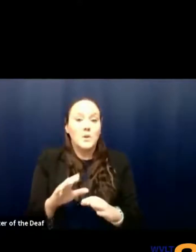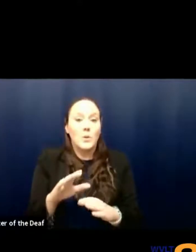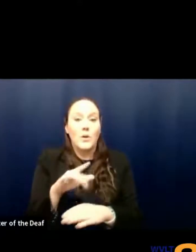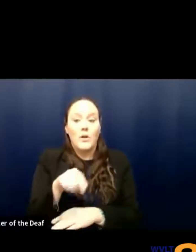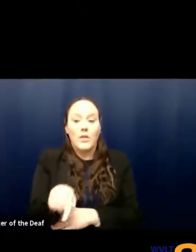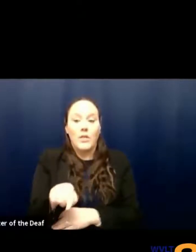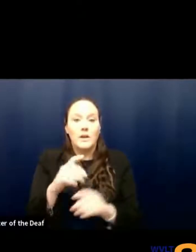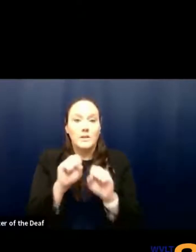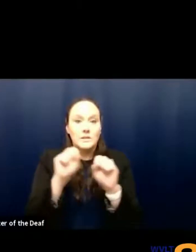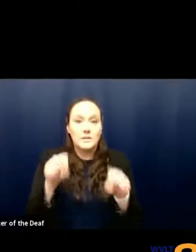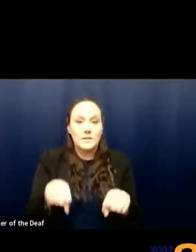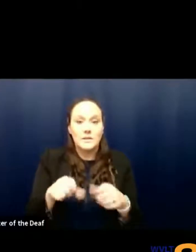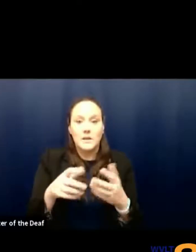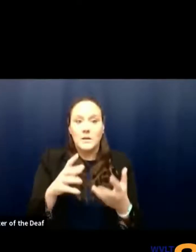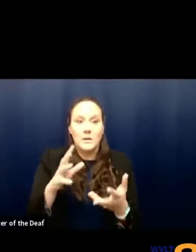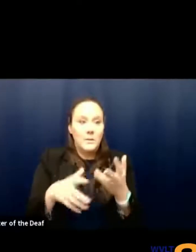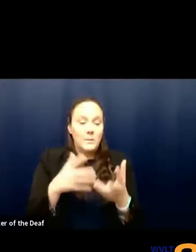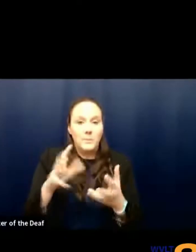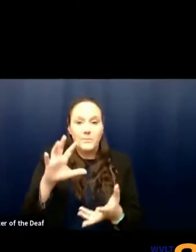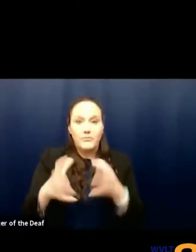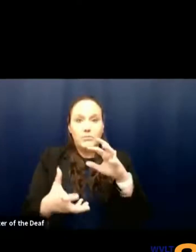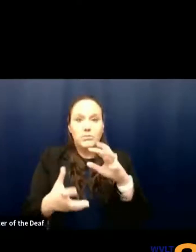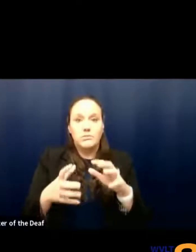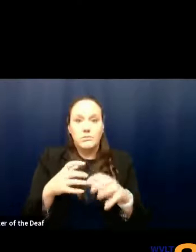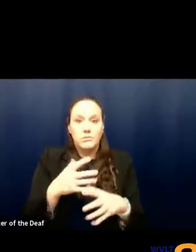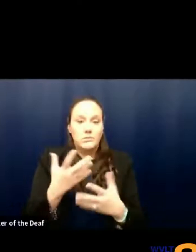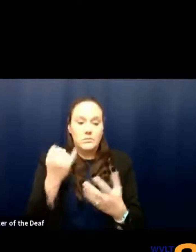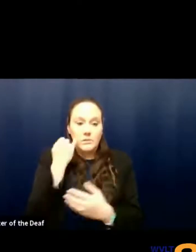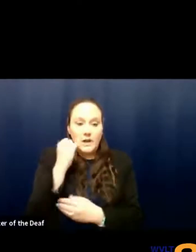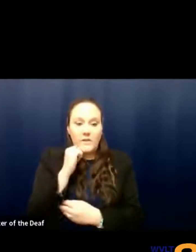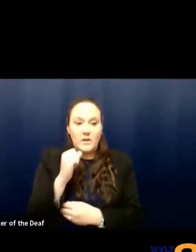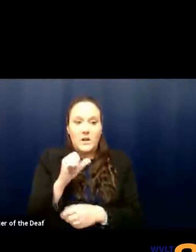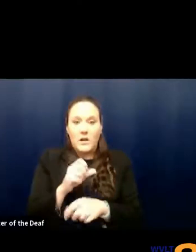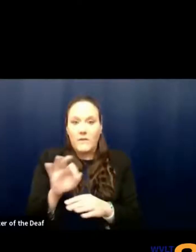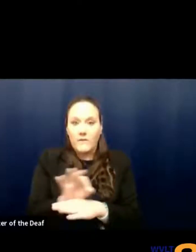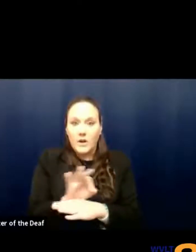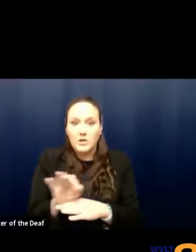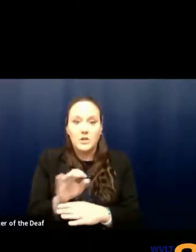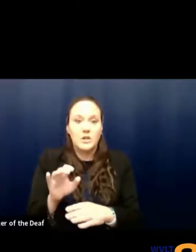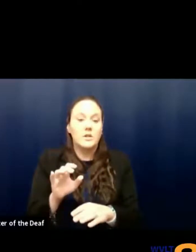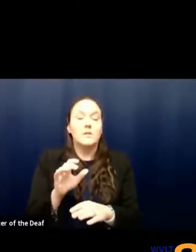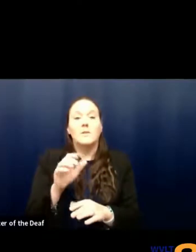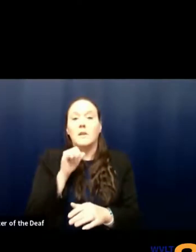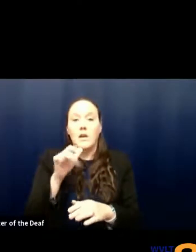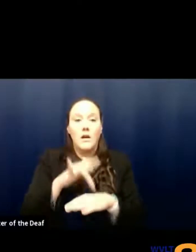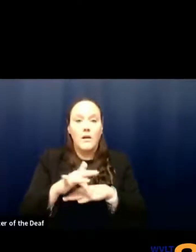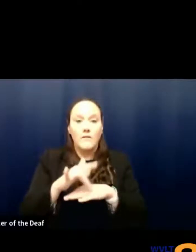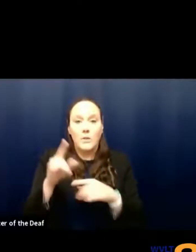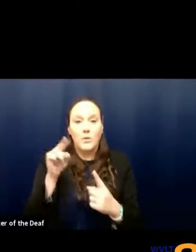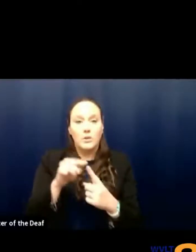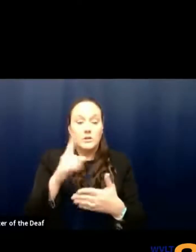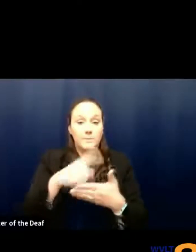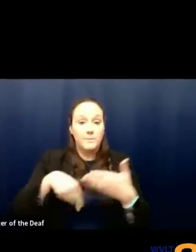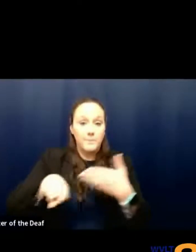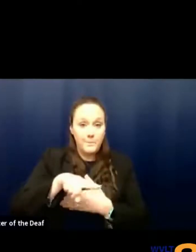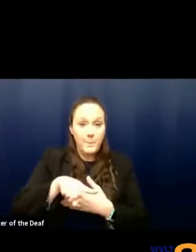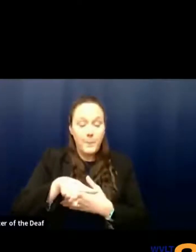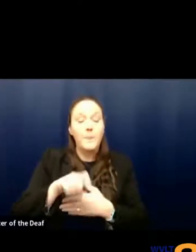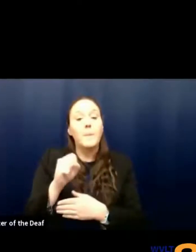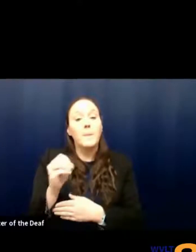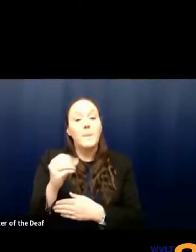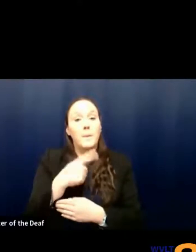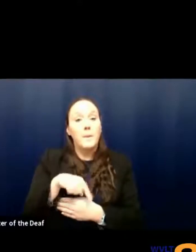we can test it out and ensure it's functional. It will not be available until next week. That said, we have received more